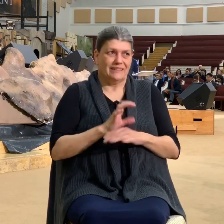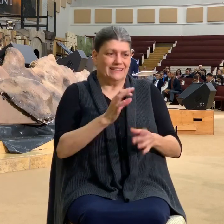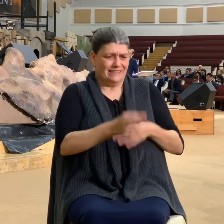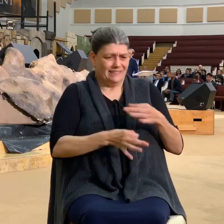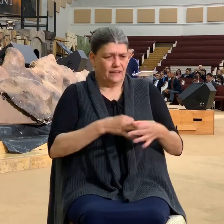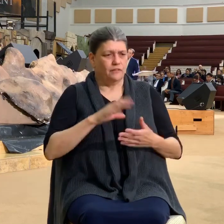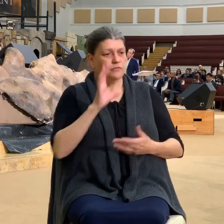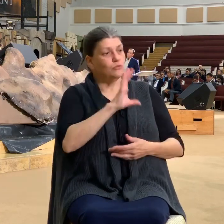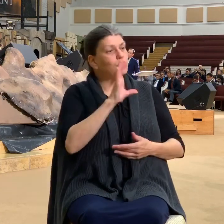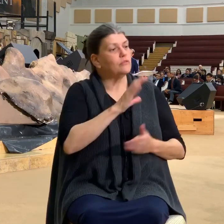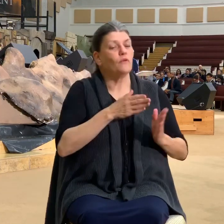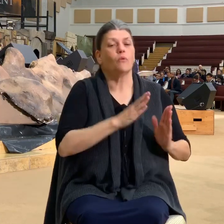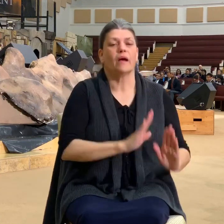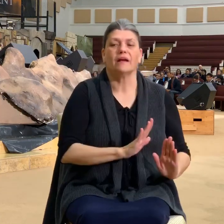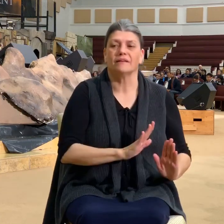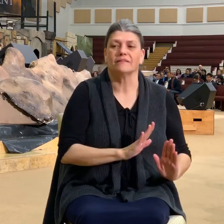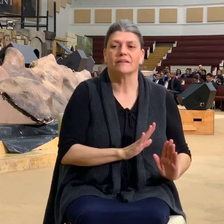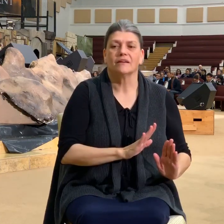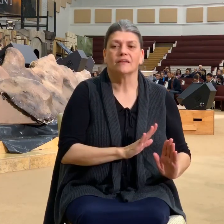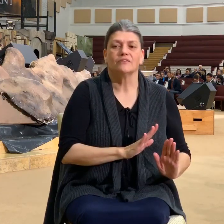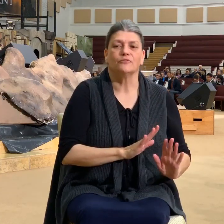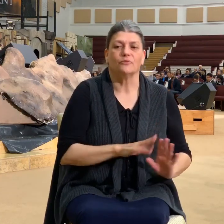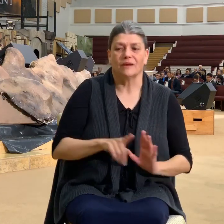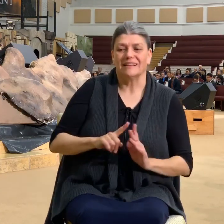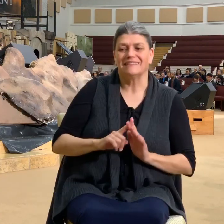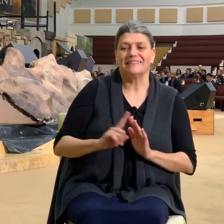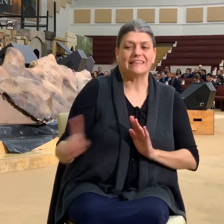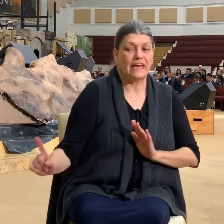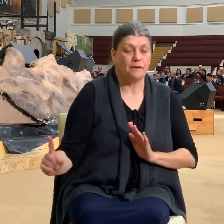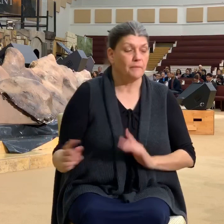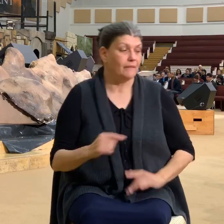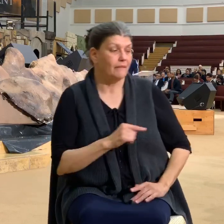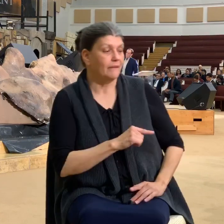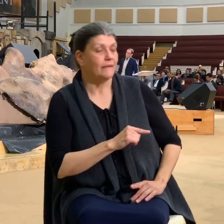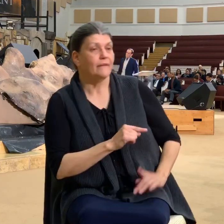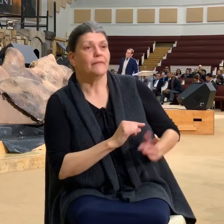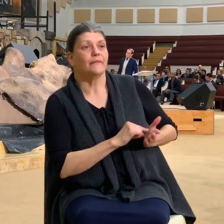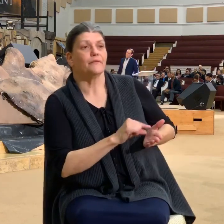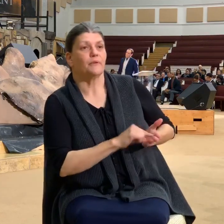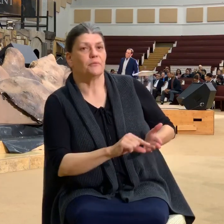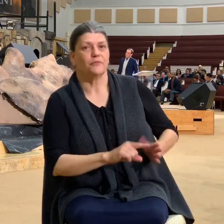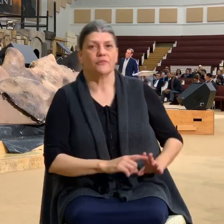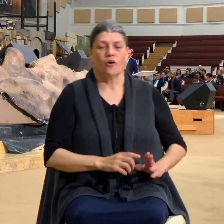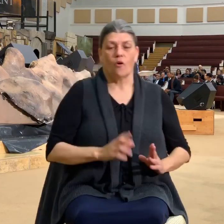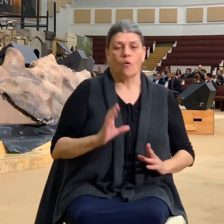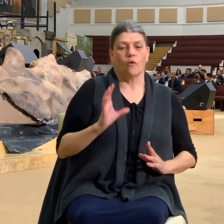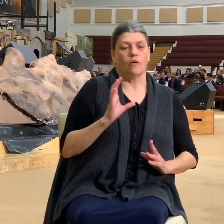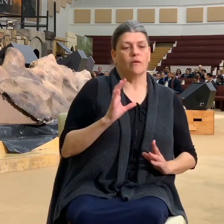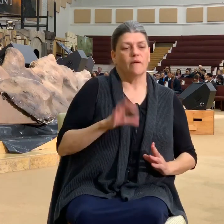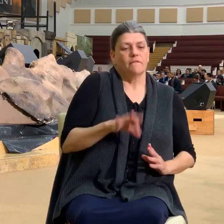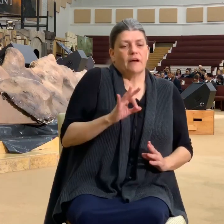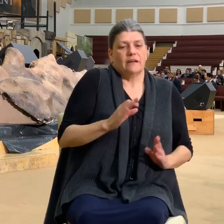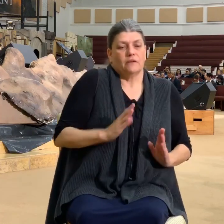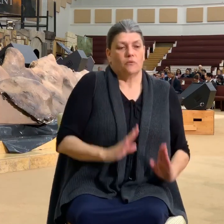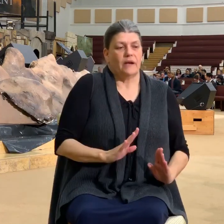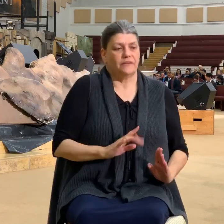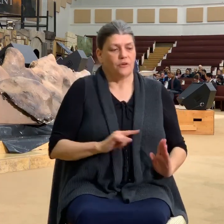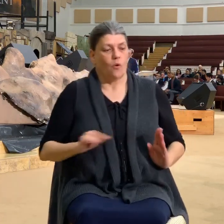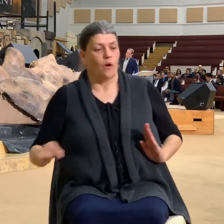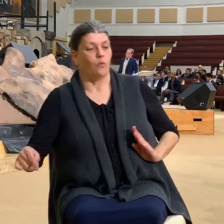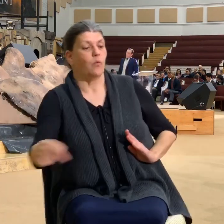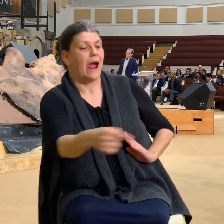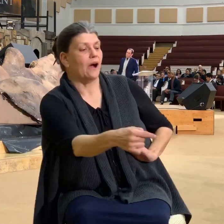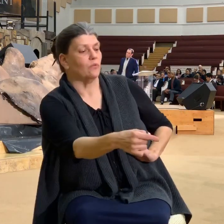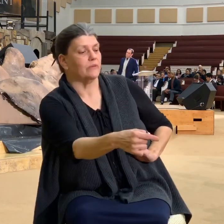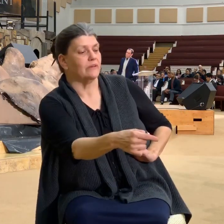ways to get out of something, are looking for ways to get around things, why don't